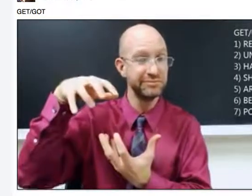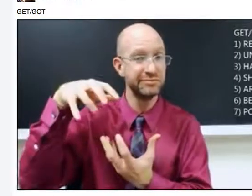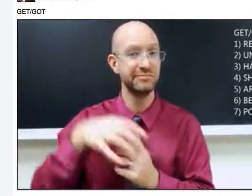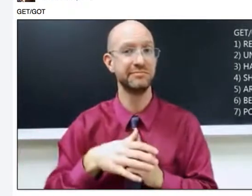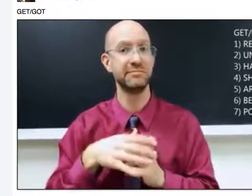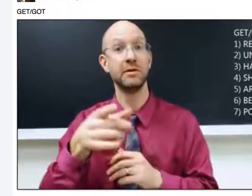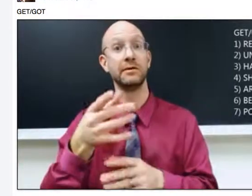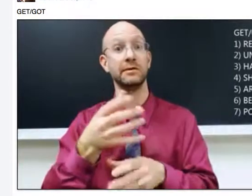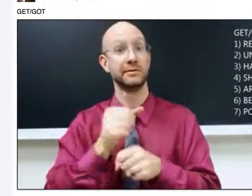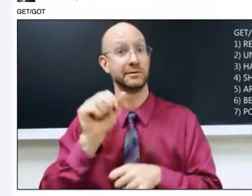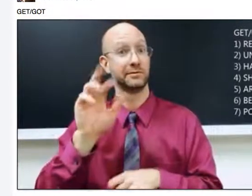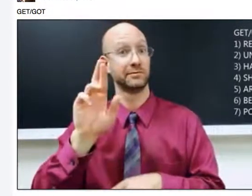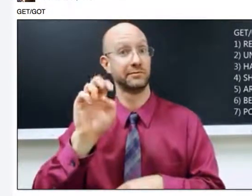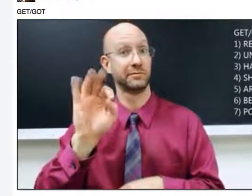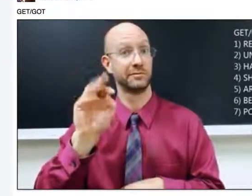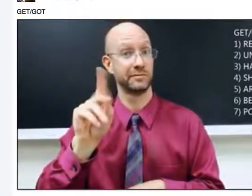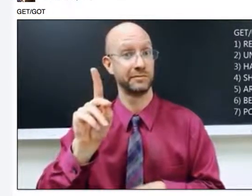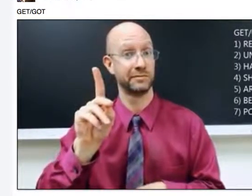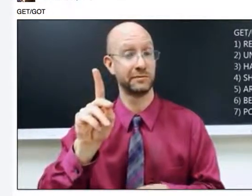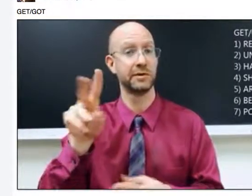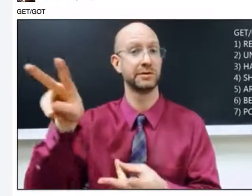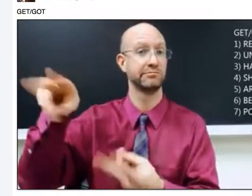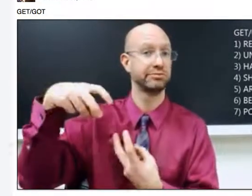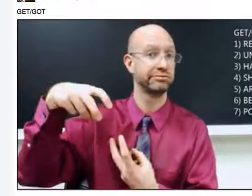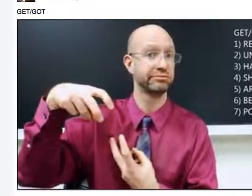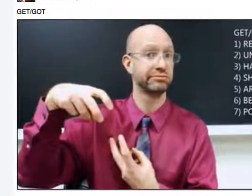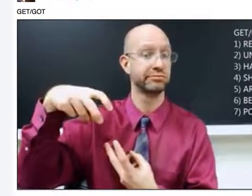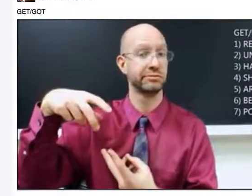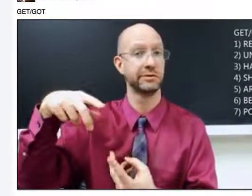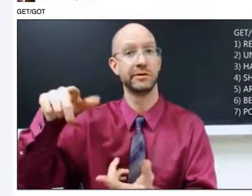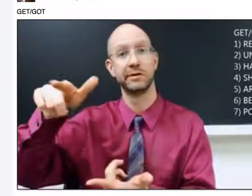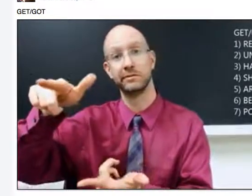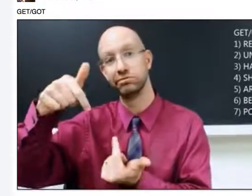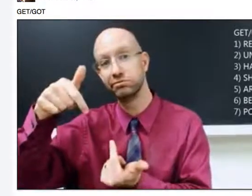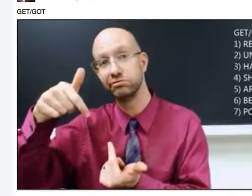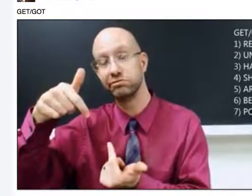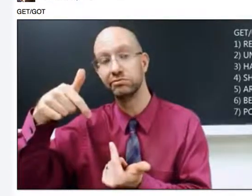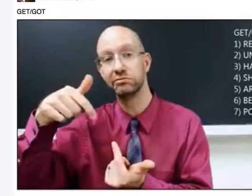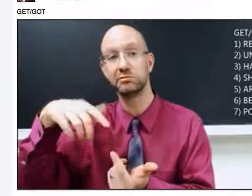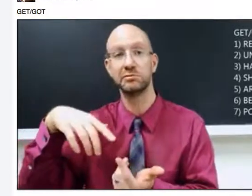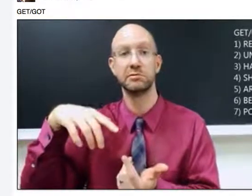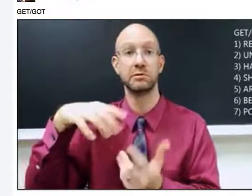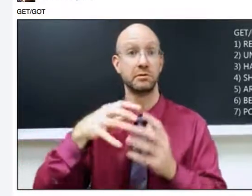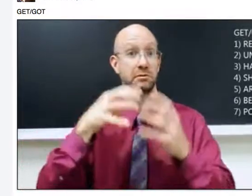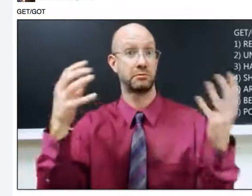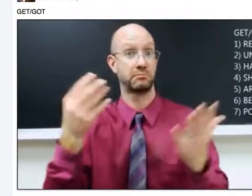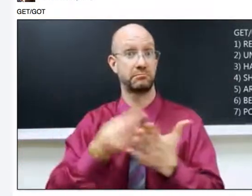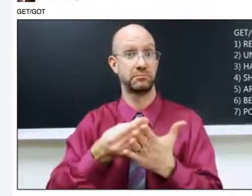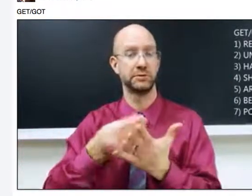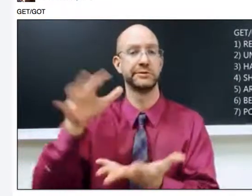See, that's a totally different type of receipt than the first one. Are you receiving a refund?